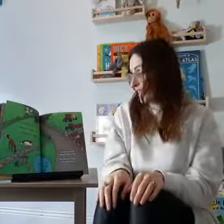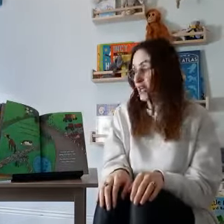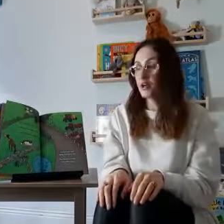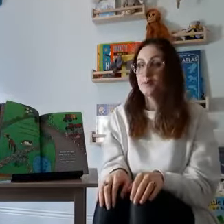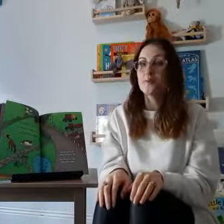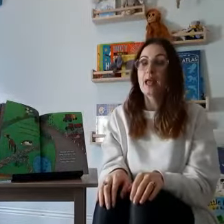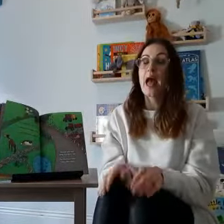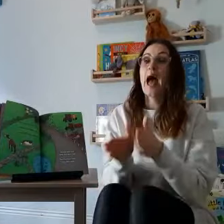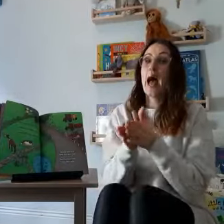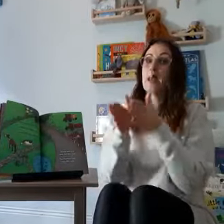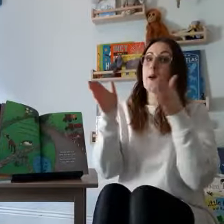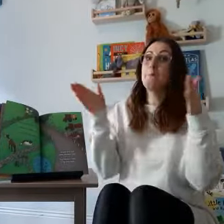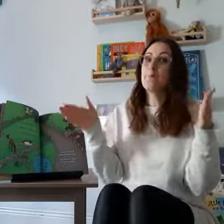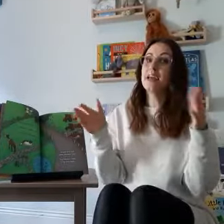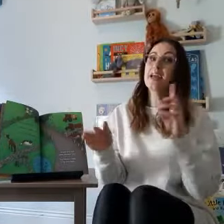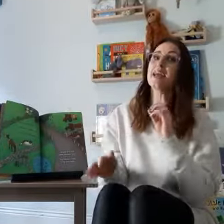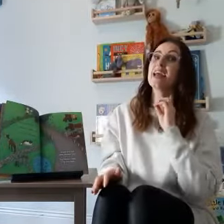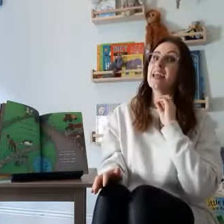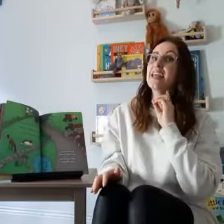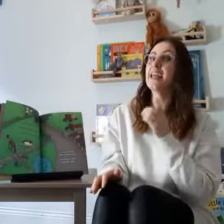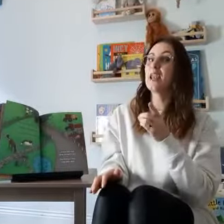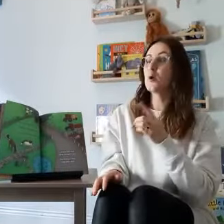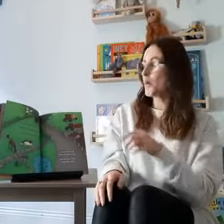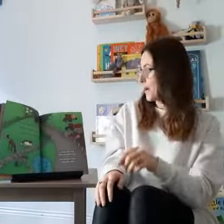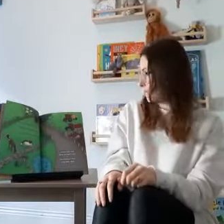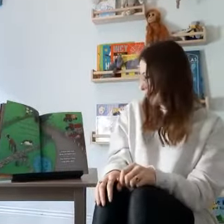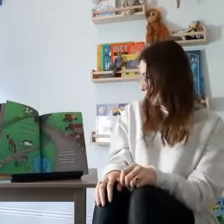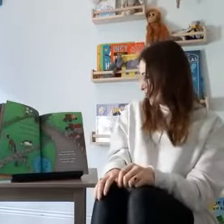trailer, and a big yellow baler.